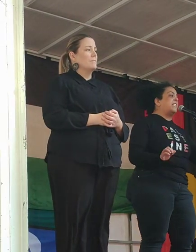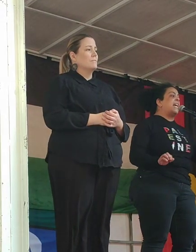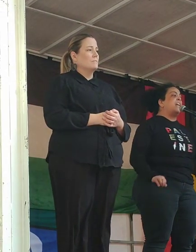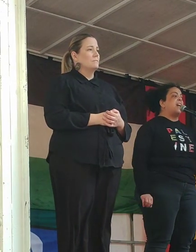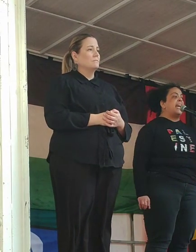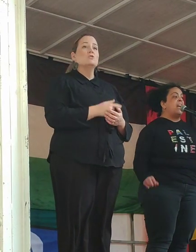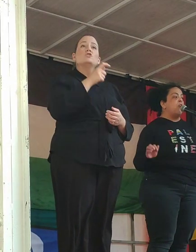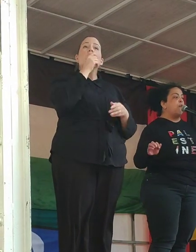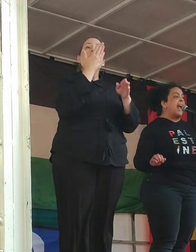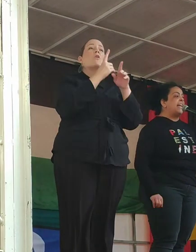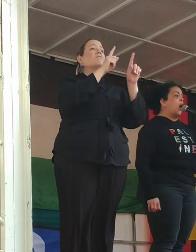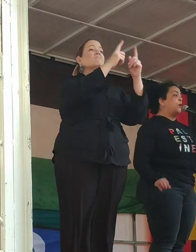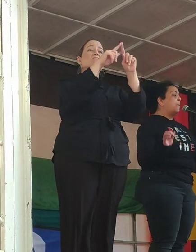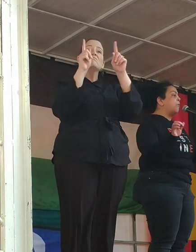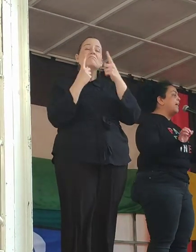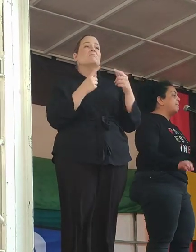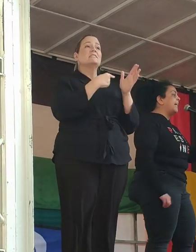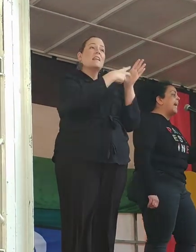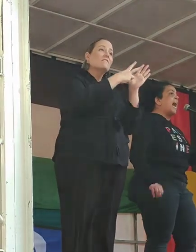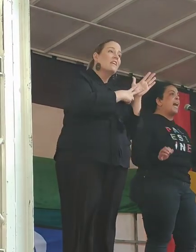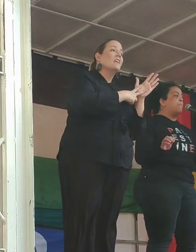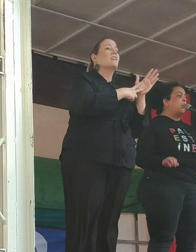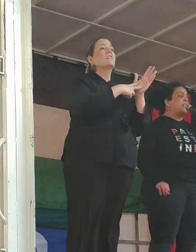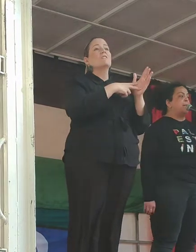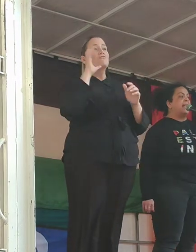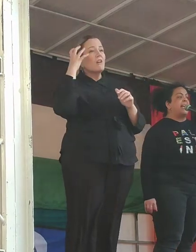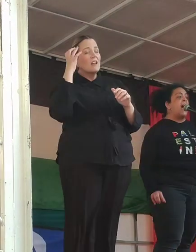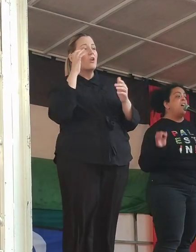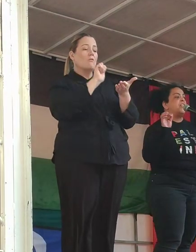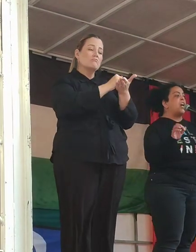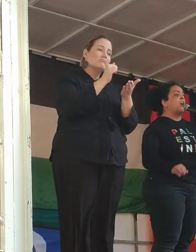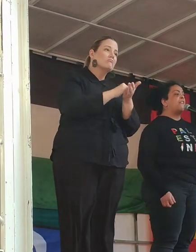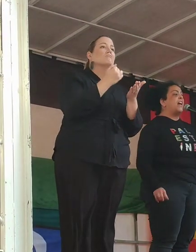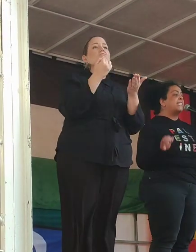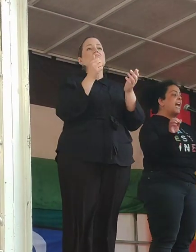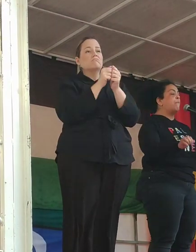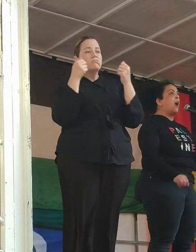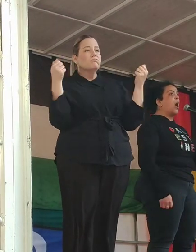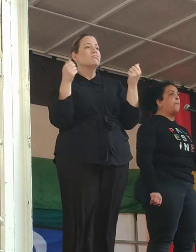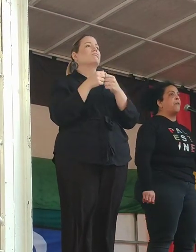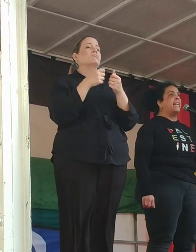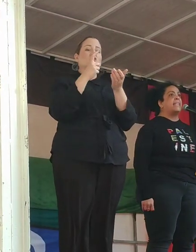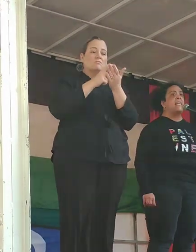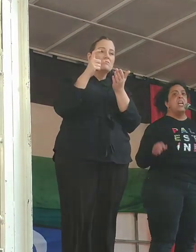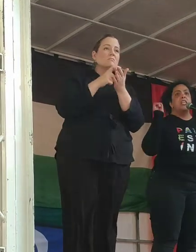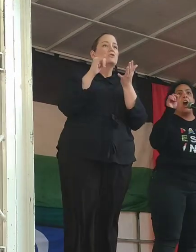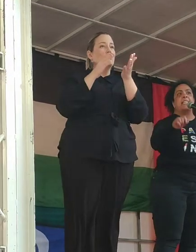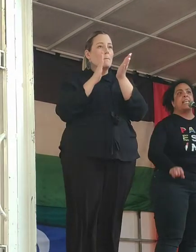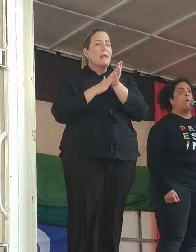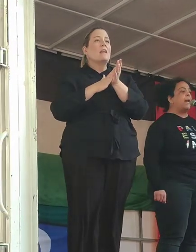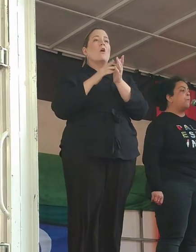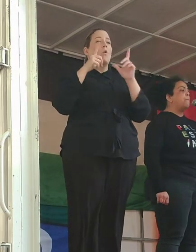Journalists working for TV, radio, print media and multimedia, photographers, camera